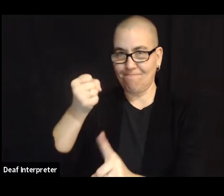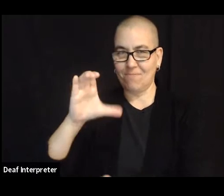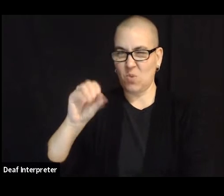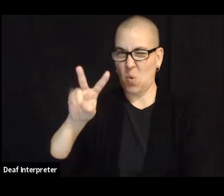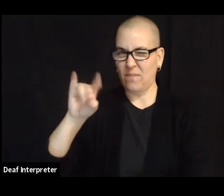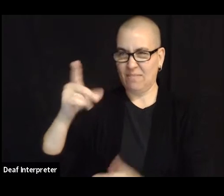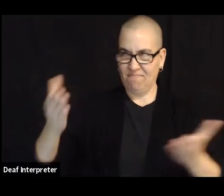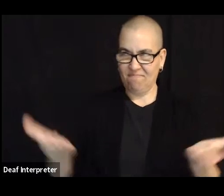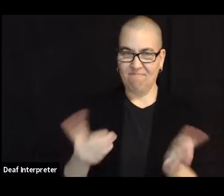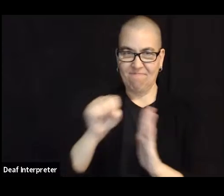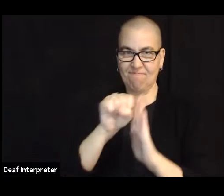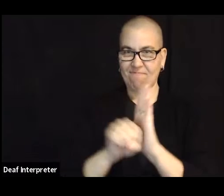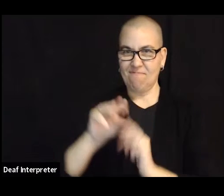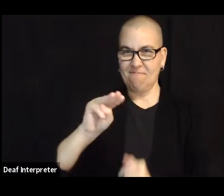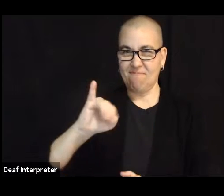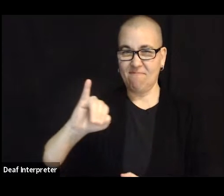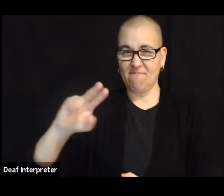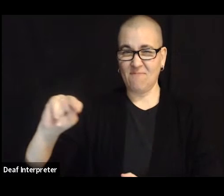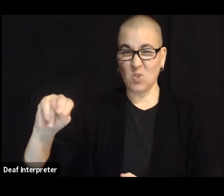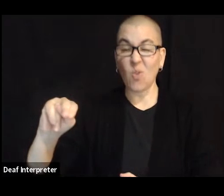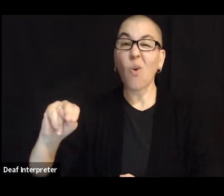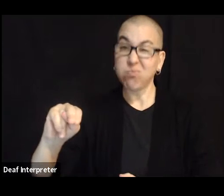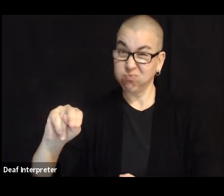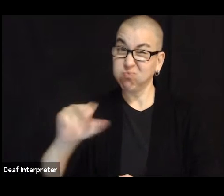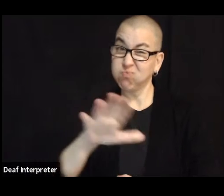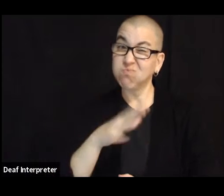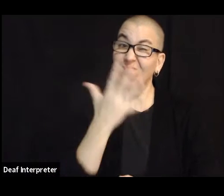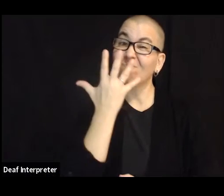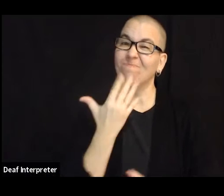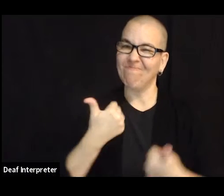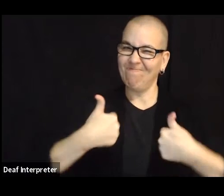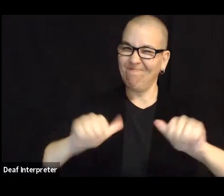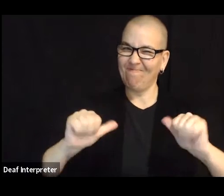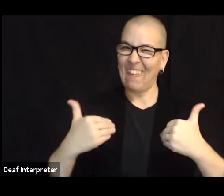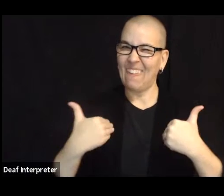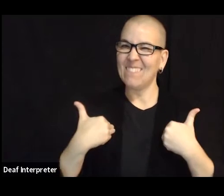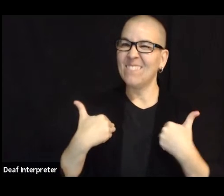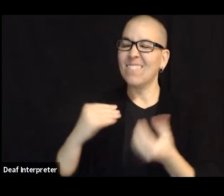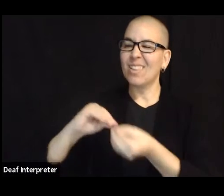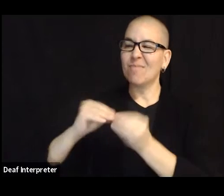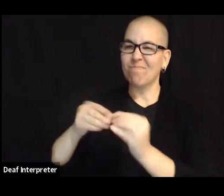13 COVID-19 deaths reported yesterday, for a new total of